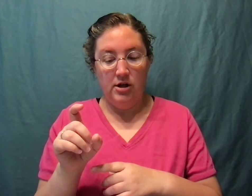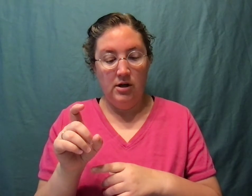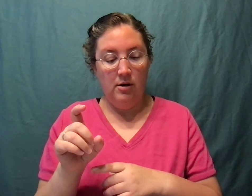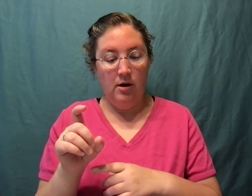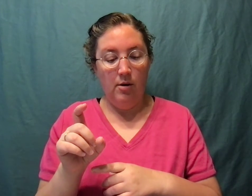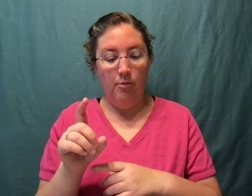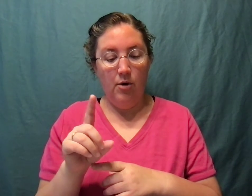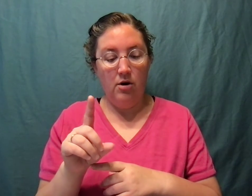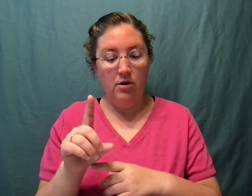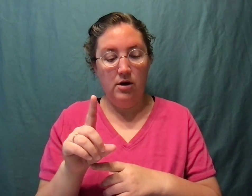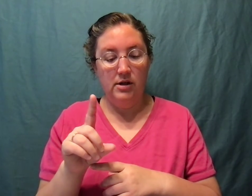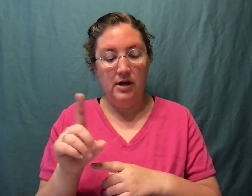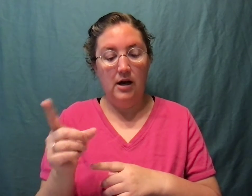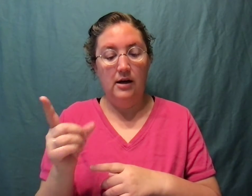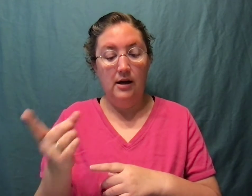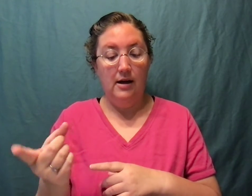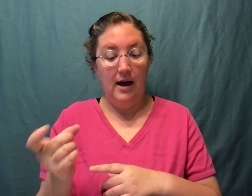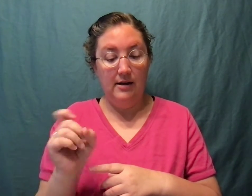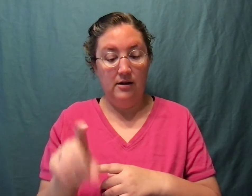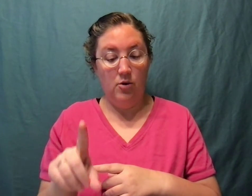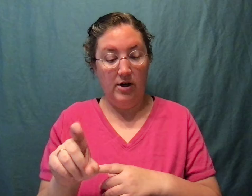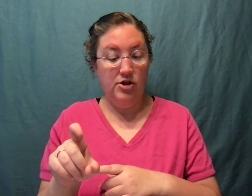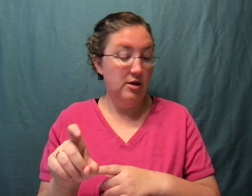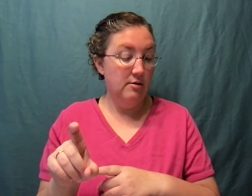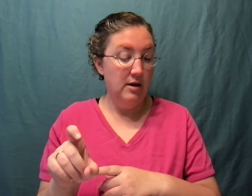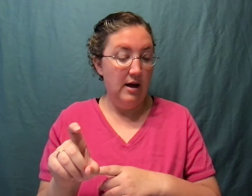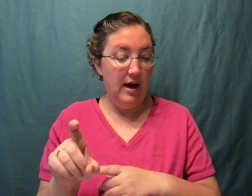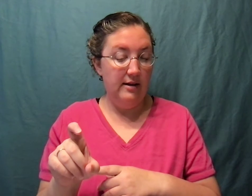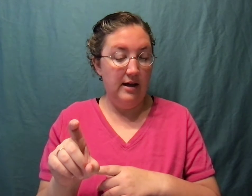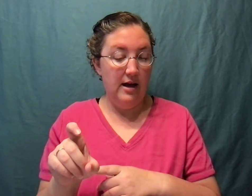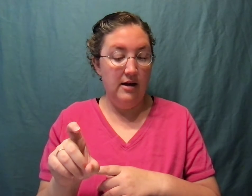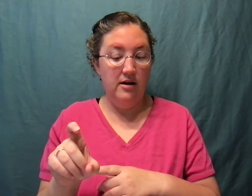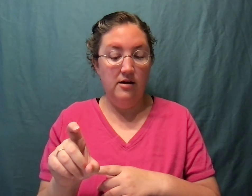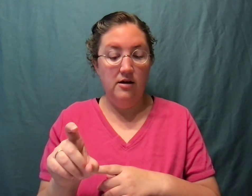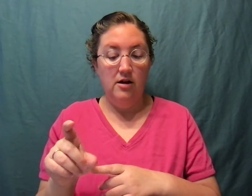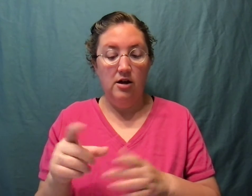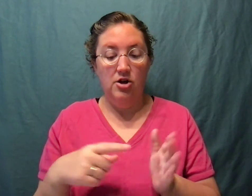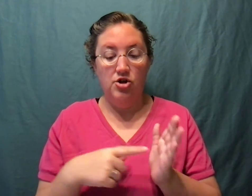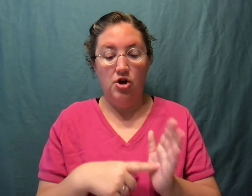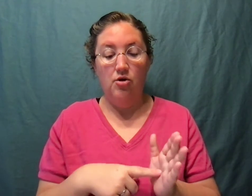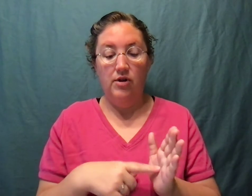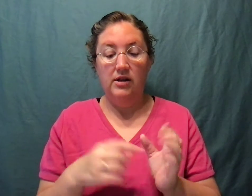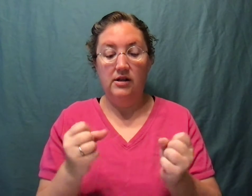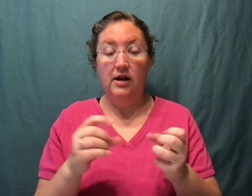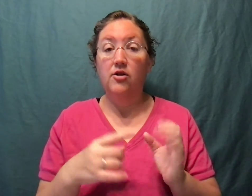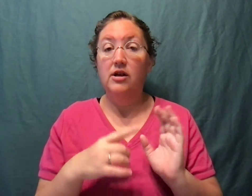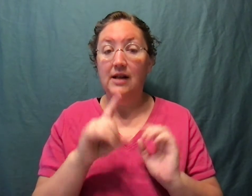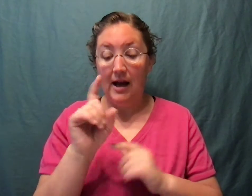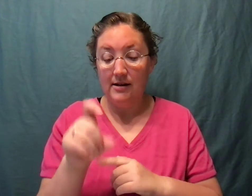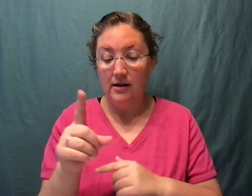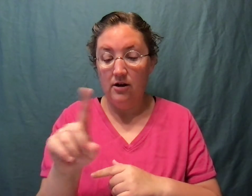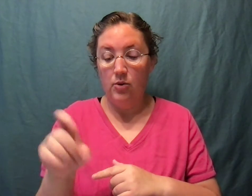question mark sign, ask a question, at the end can show that the signer is asking a